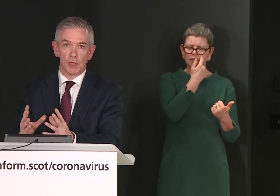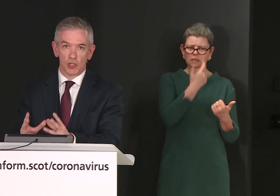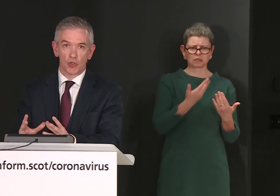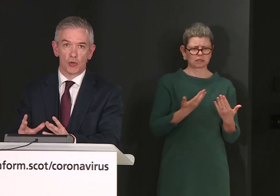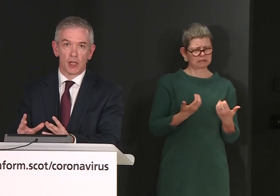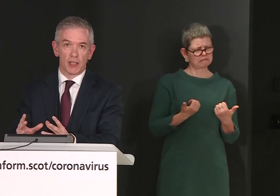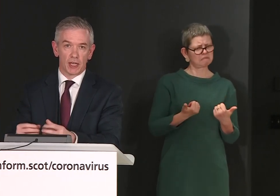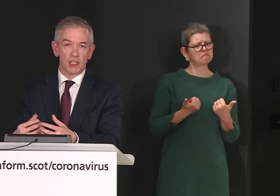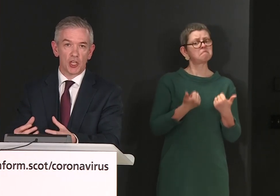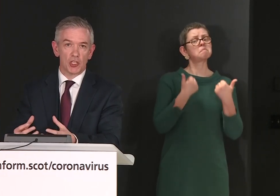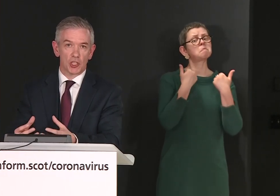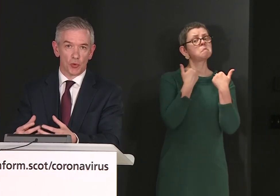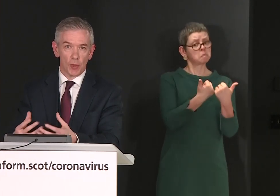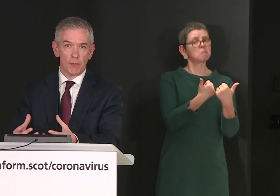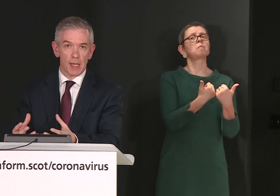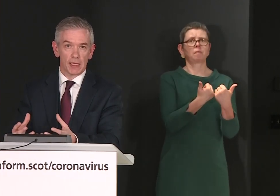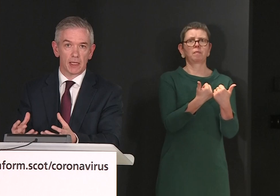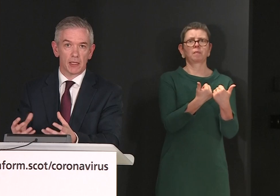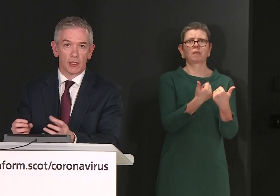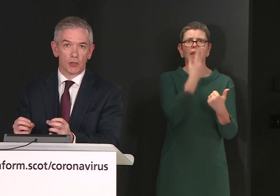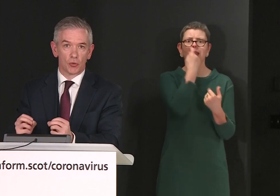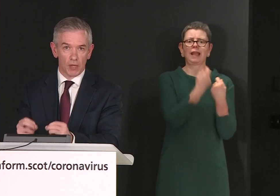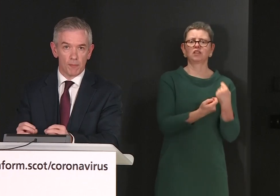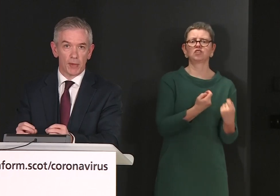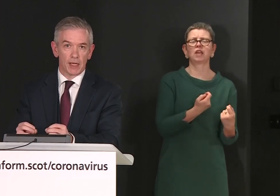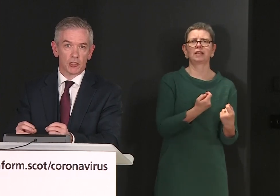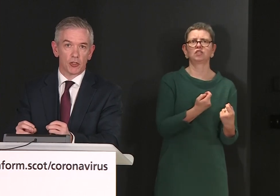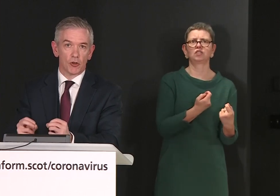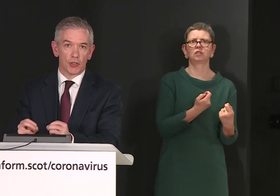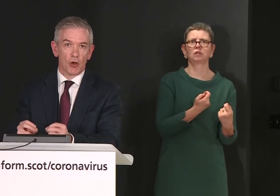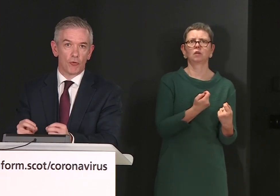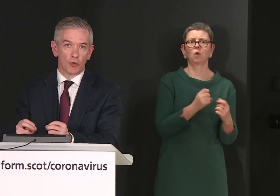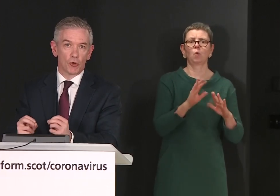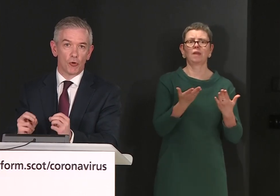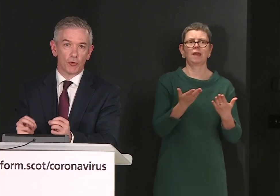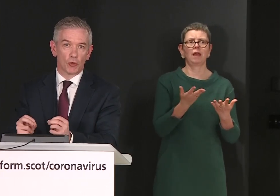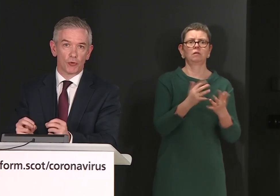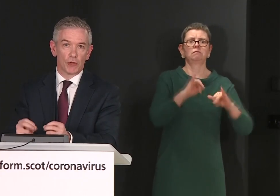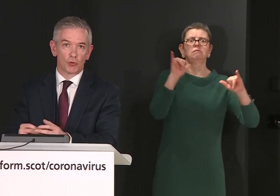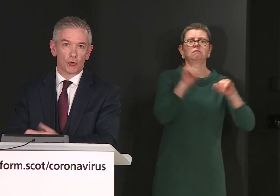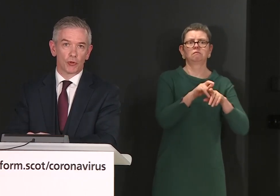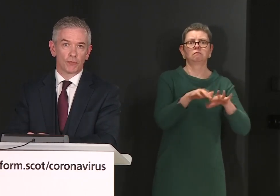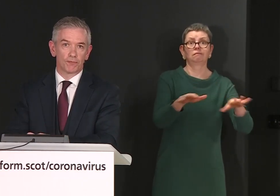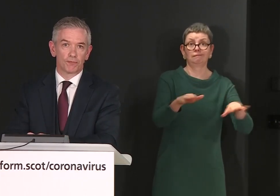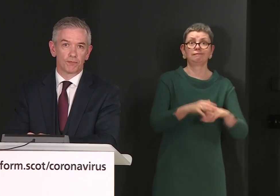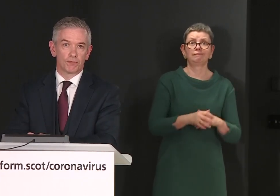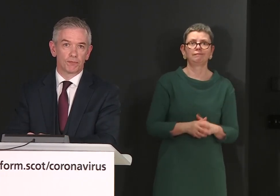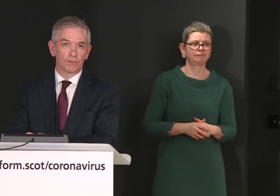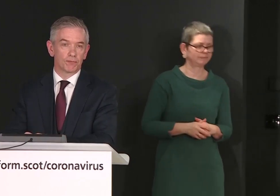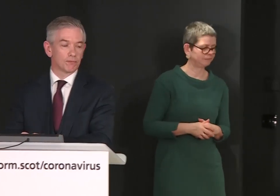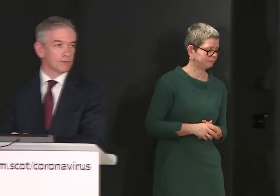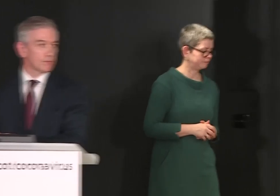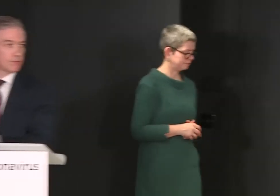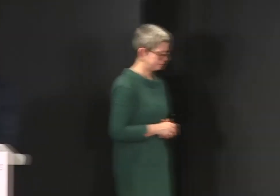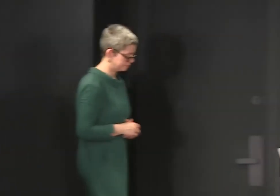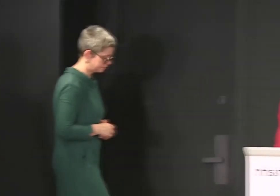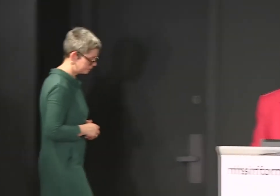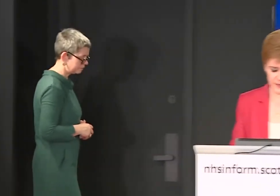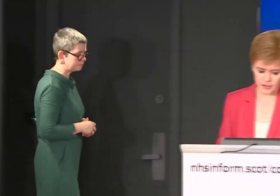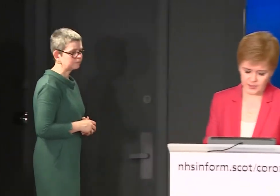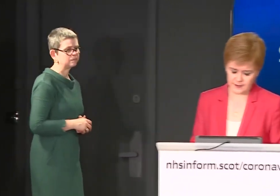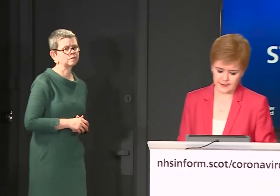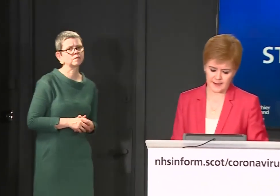headroom to make sure that any changes that we make don't impact on that overall rate of growth. I want to briefly